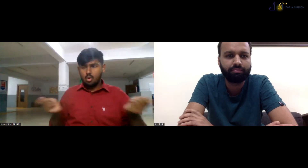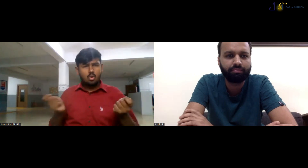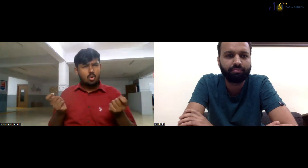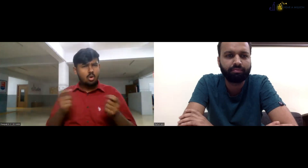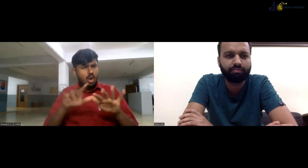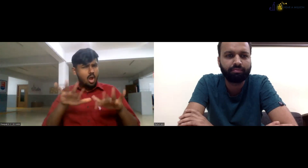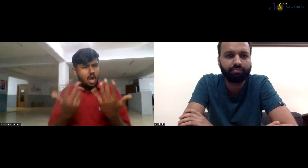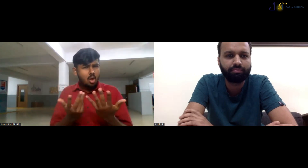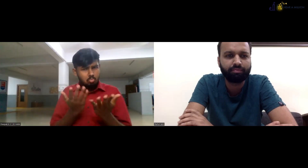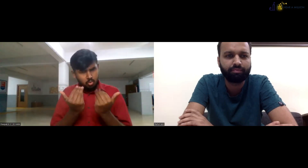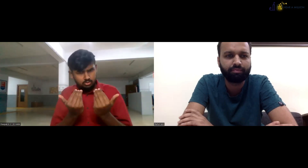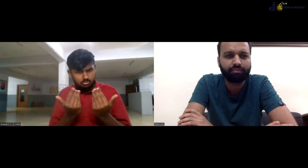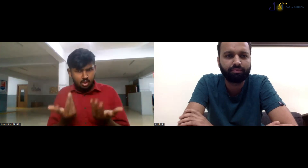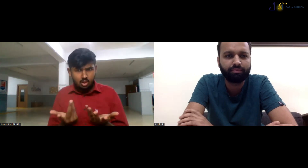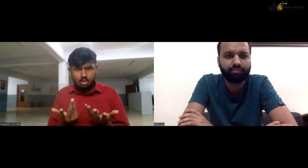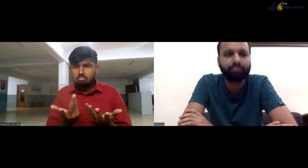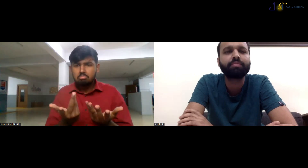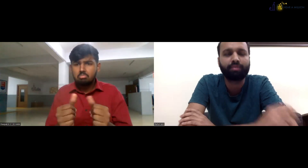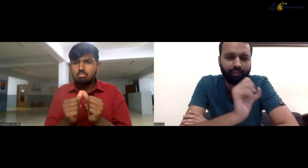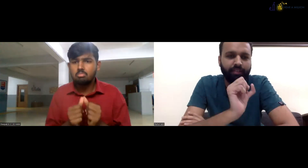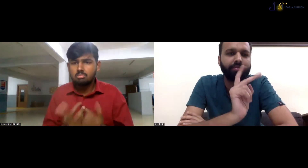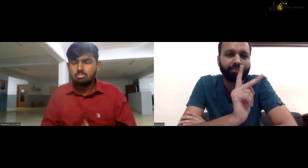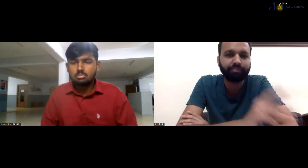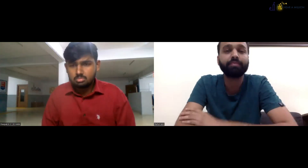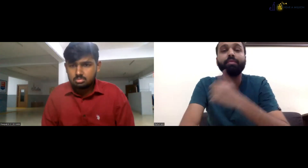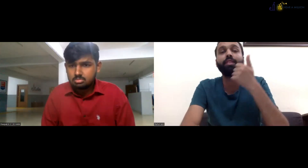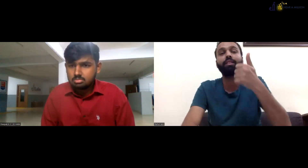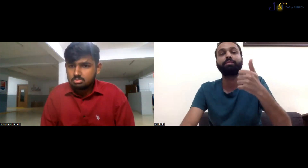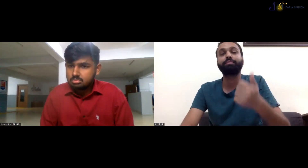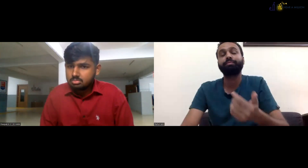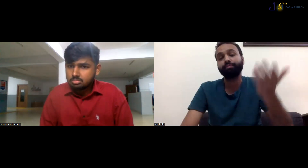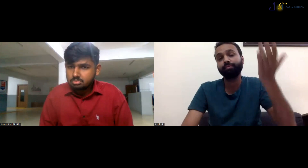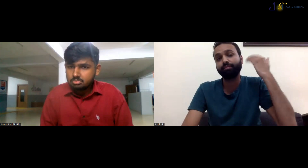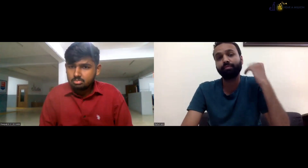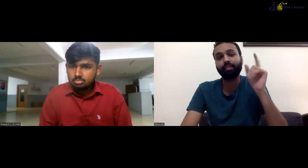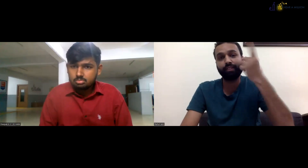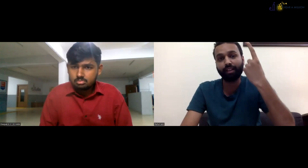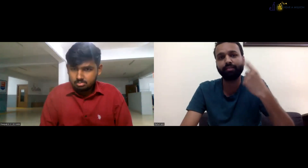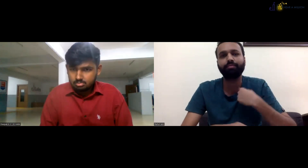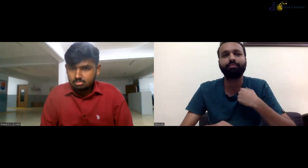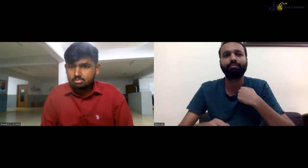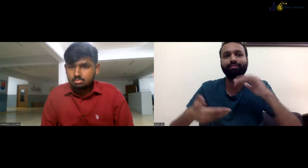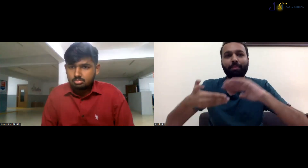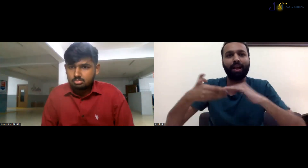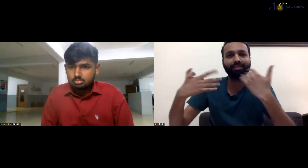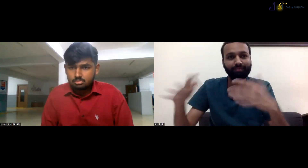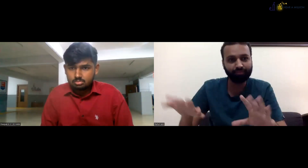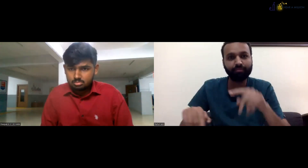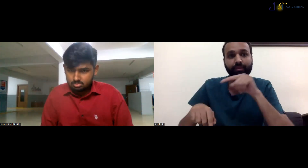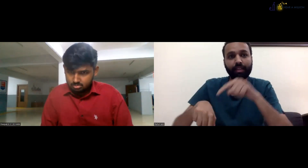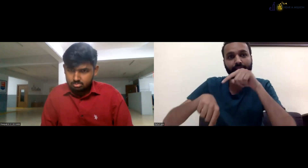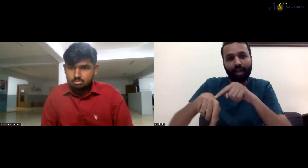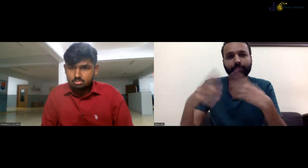as well as making time to travel? How do you do it? How do you think it's possible? How is it possible? All right, that's a great